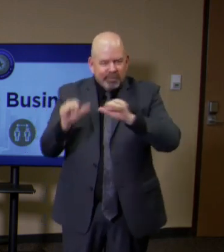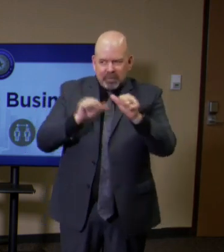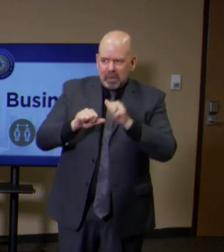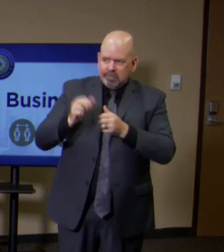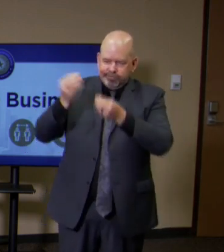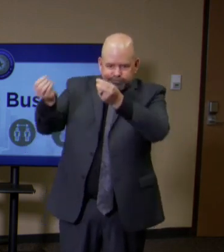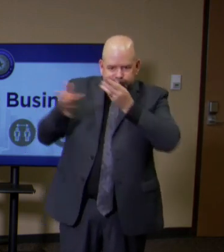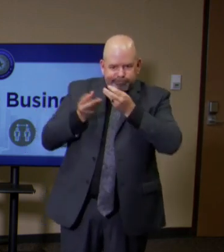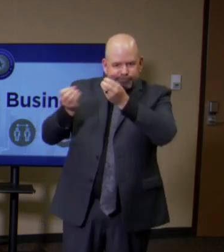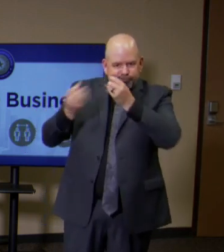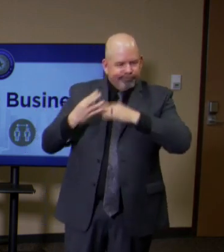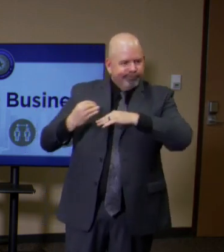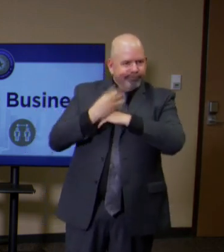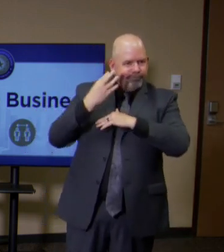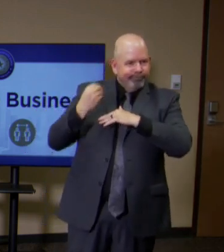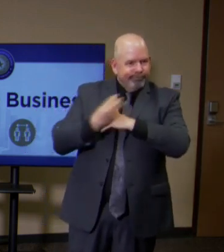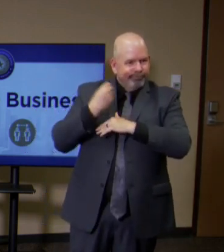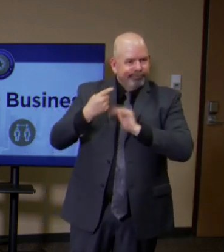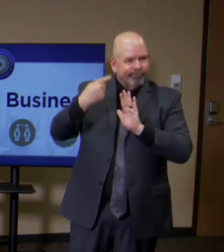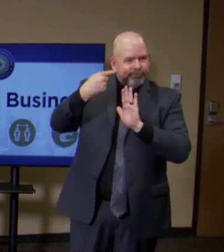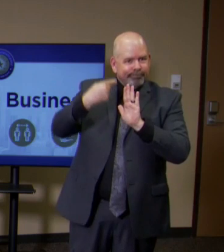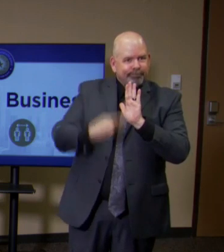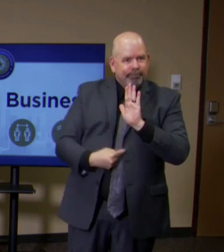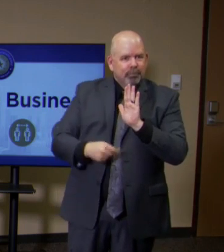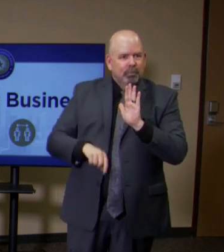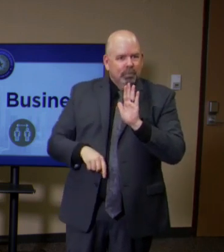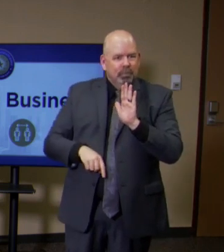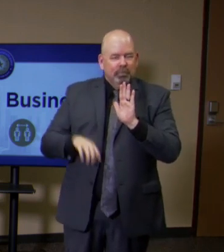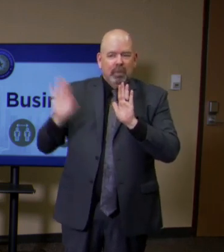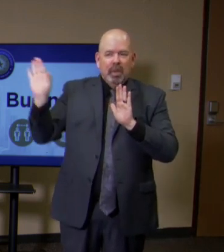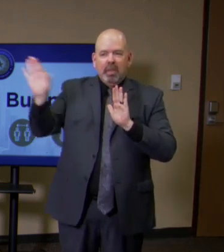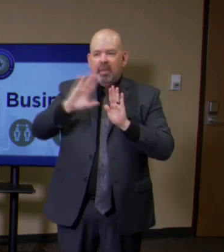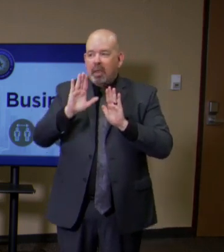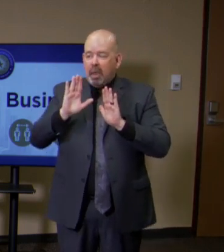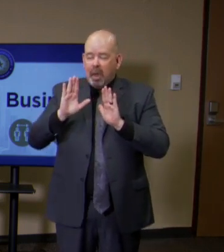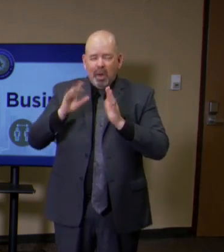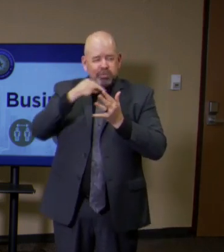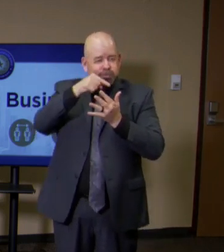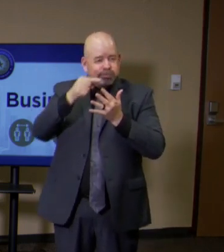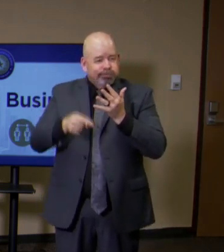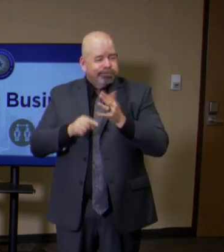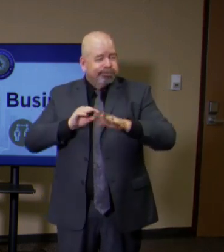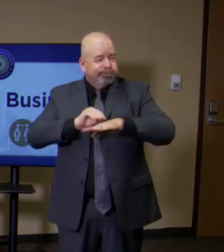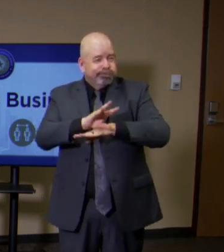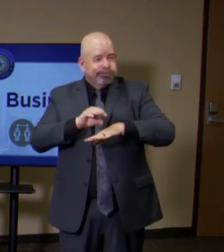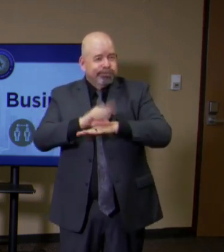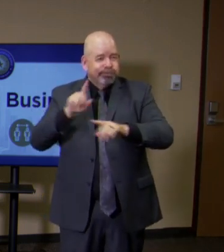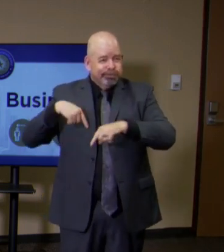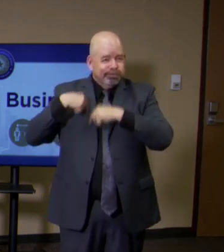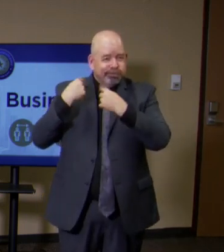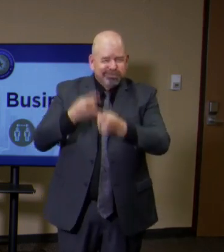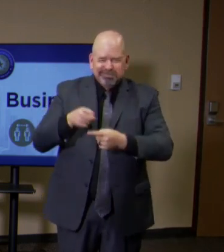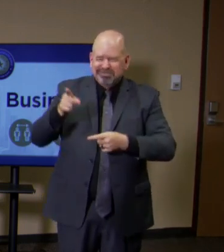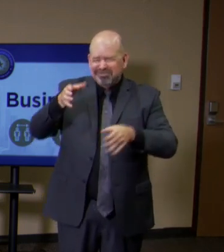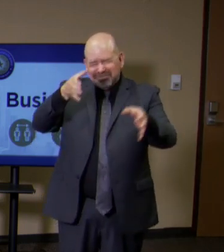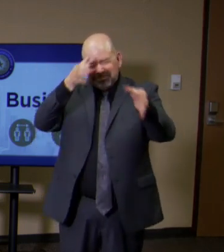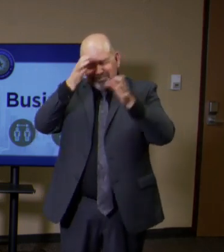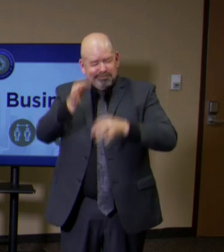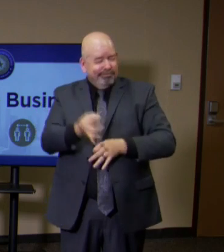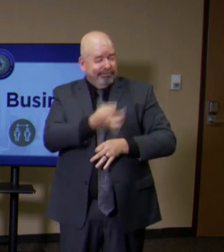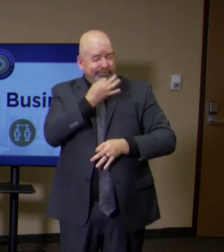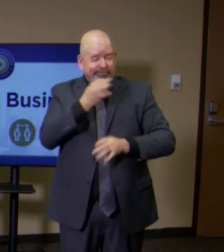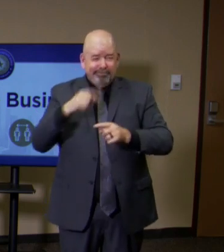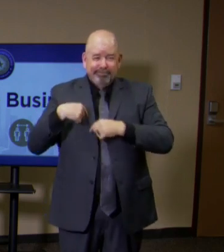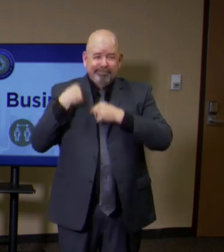of hospitals, they've looked at all this and they've said, here's what we recommend, those of us whose specialty is infectious